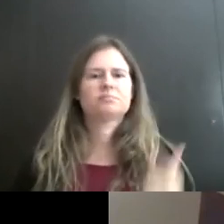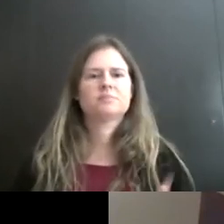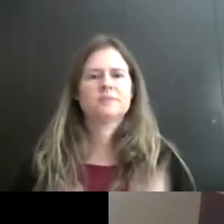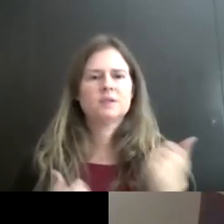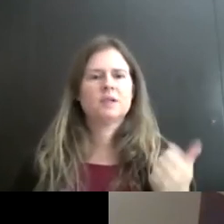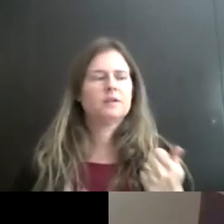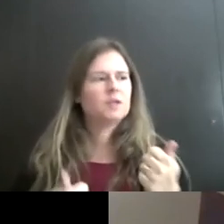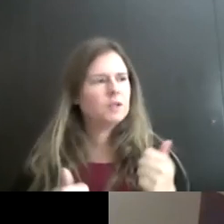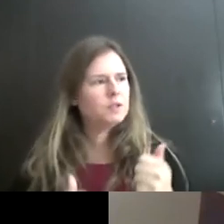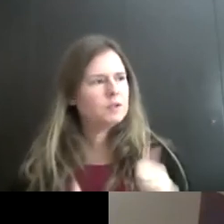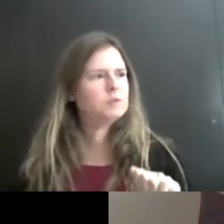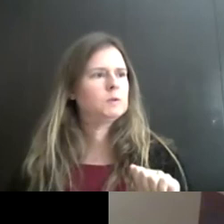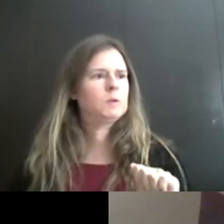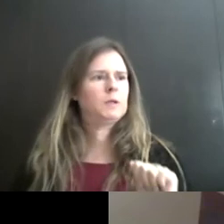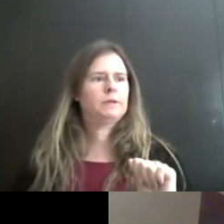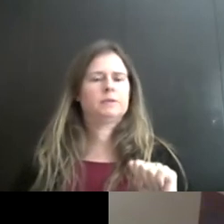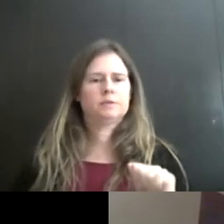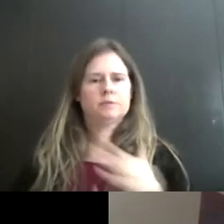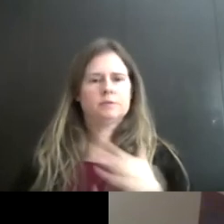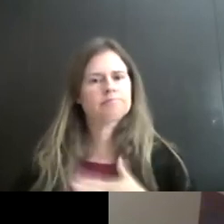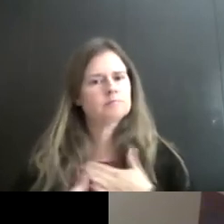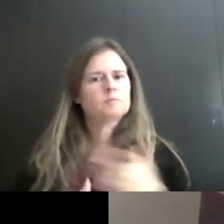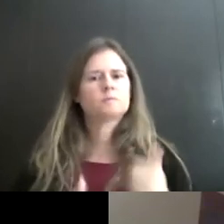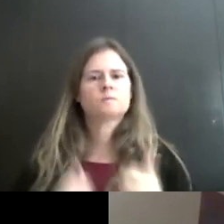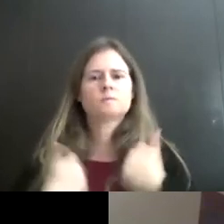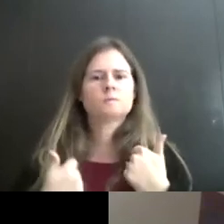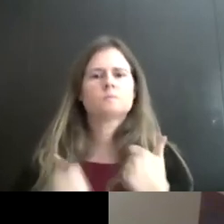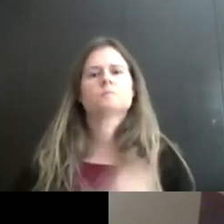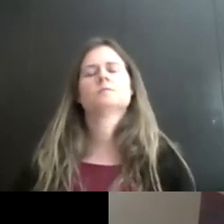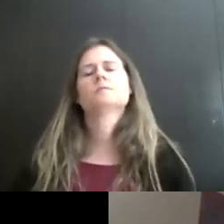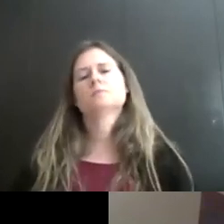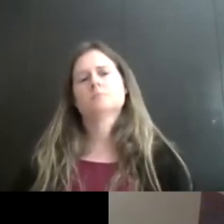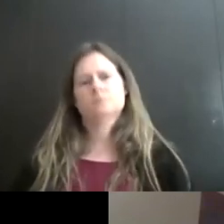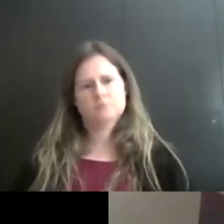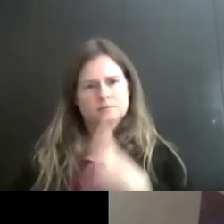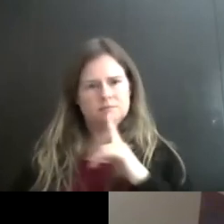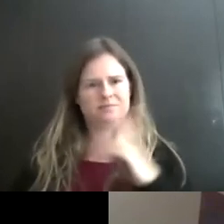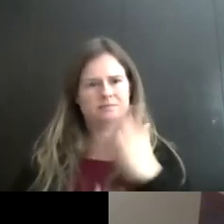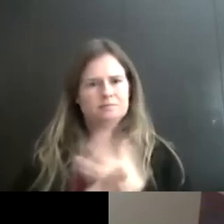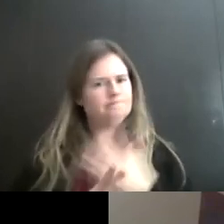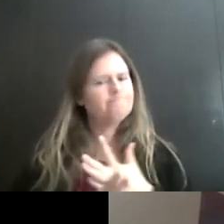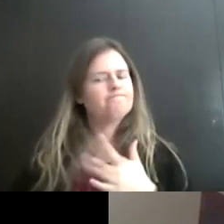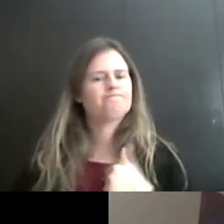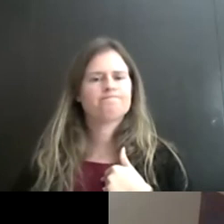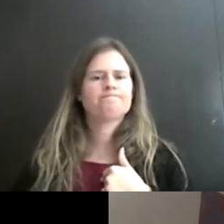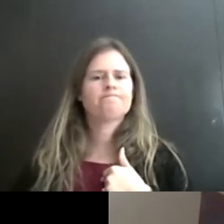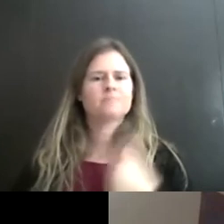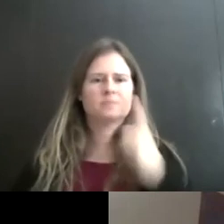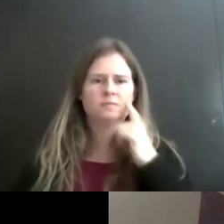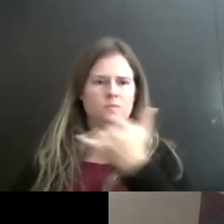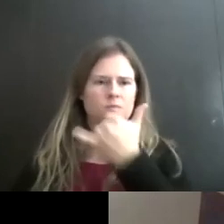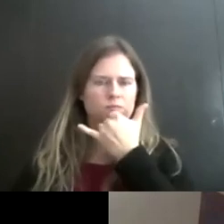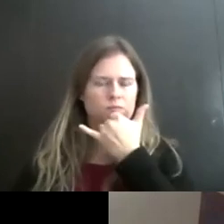as pleasurable as possible. But it bothers me. I think it's wrong. And I will share this quick